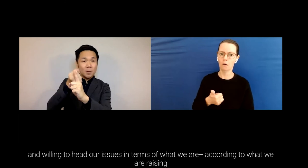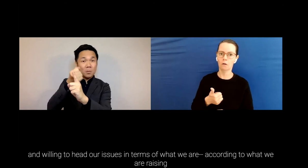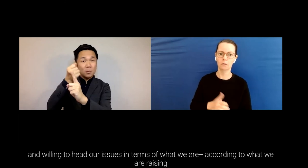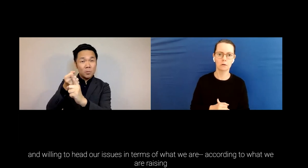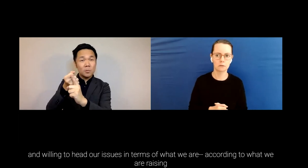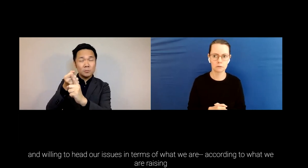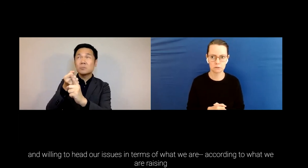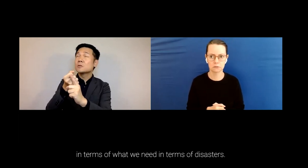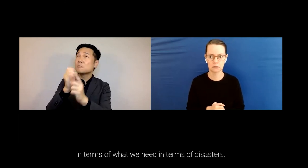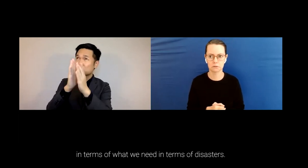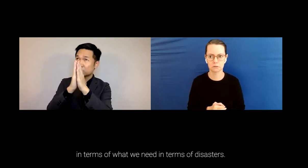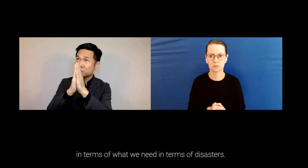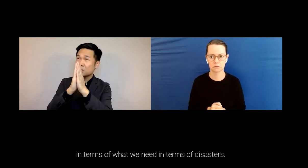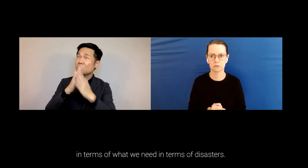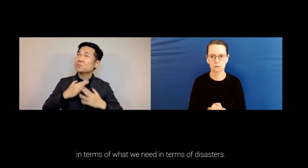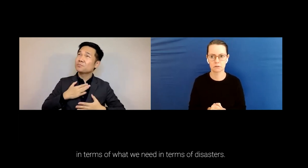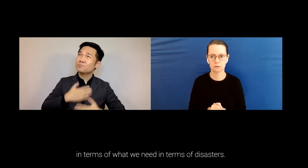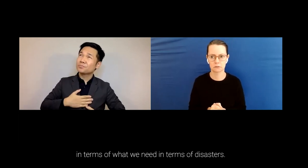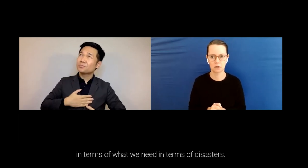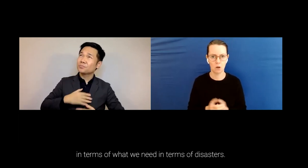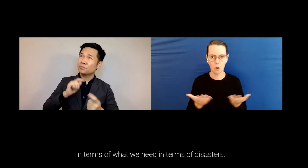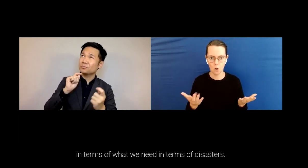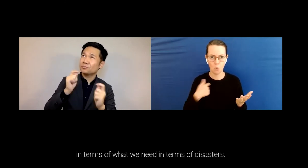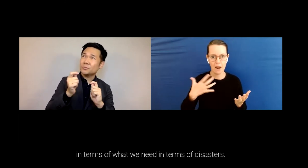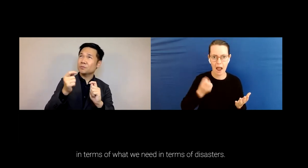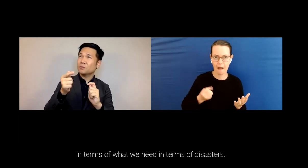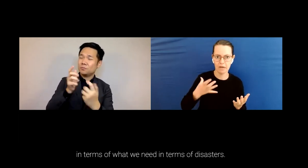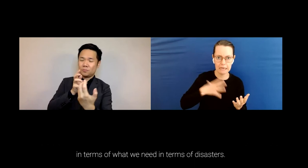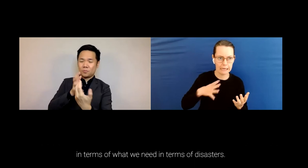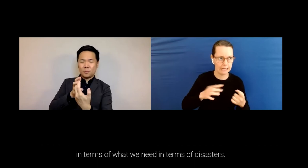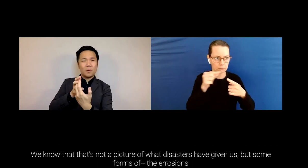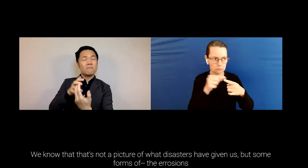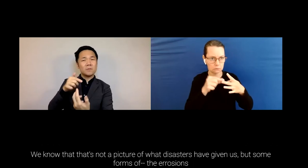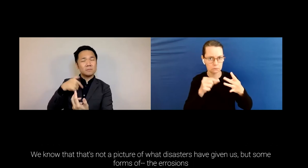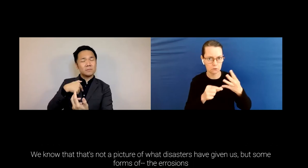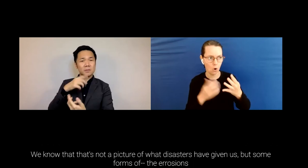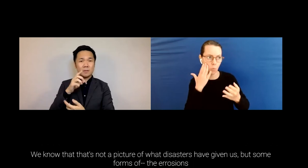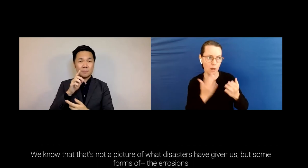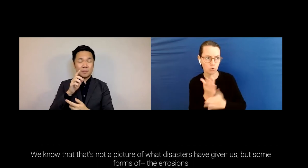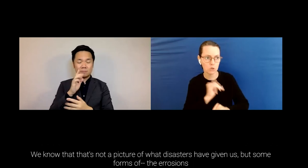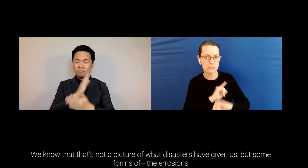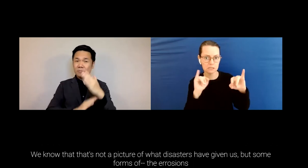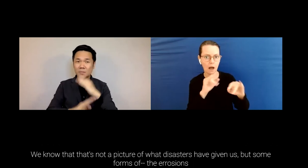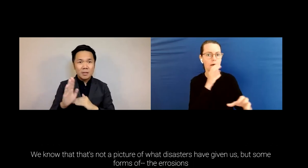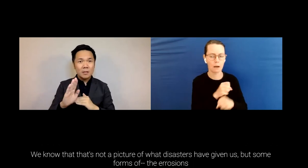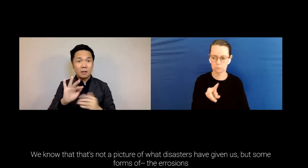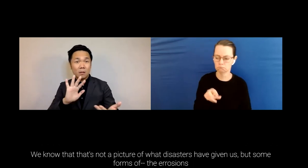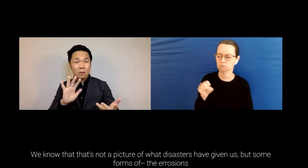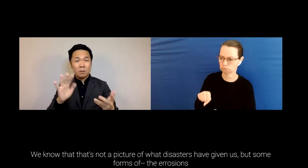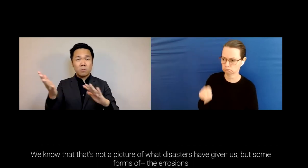according to what we are raising to them for our needs in terms of disasters. We know that there's